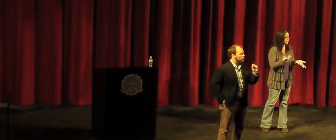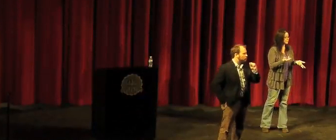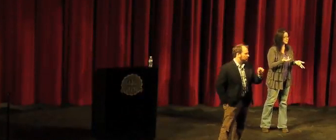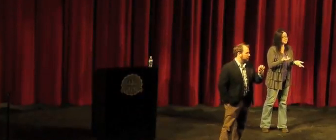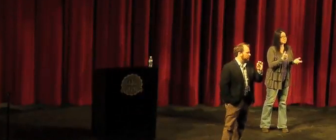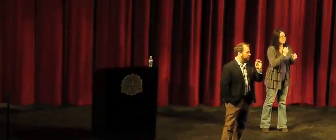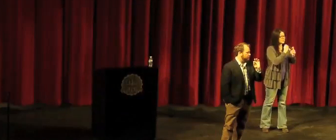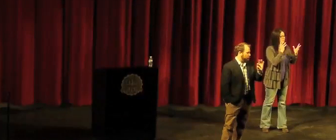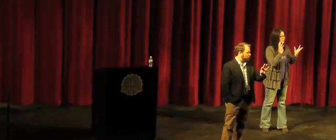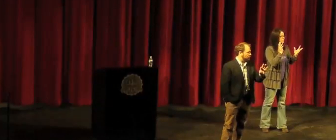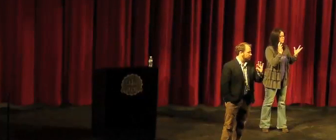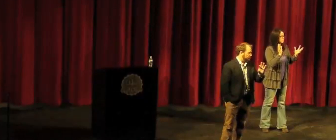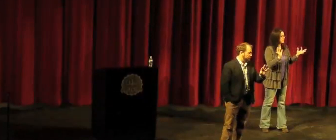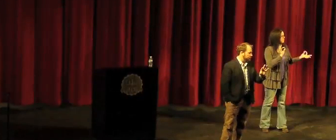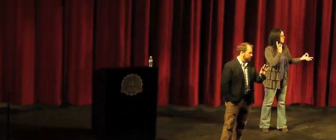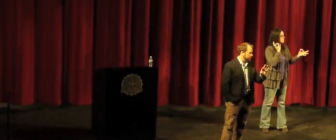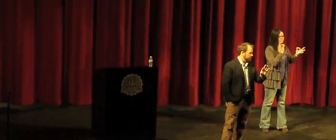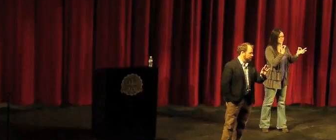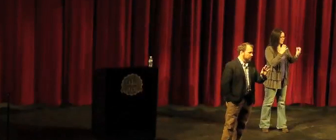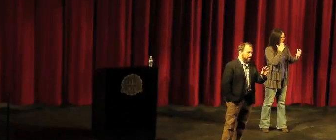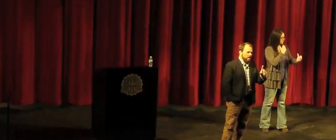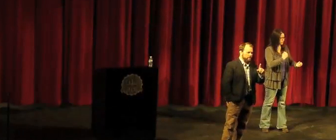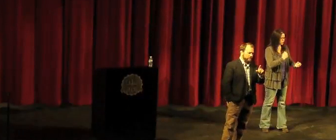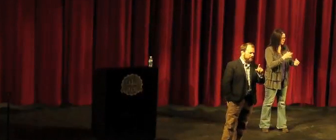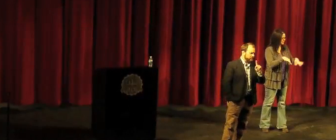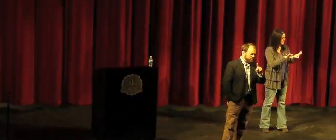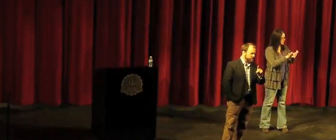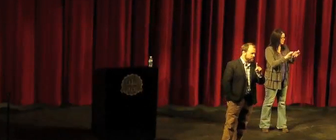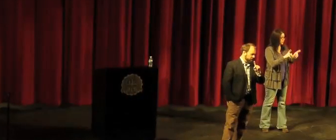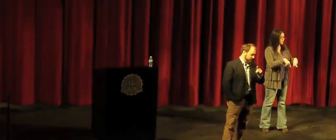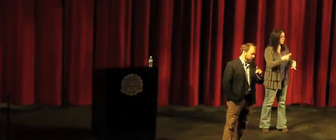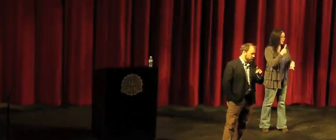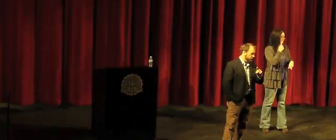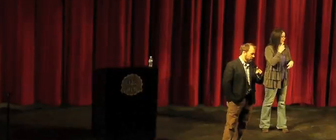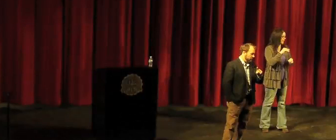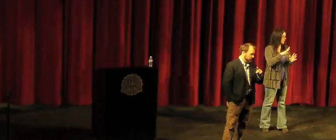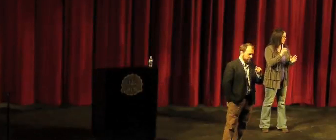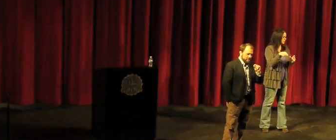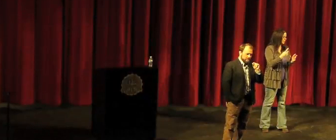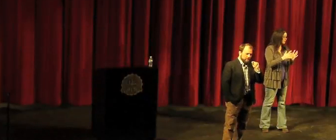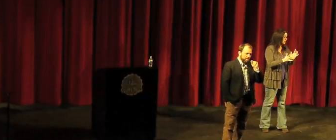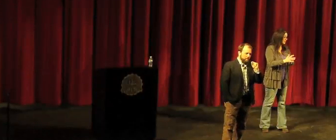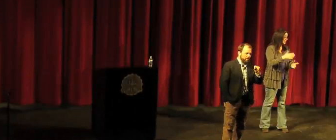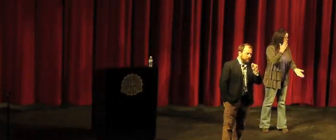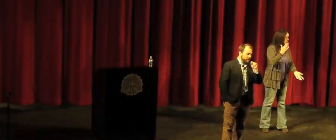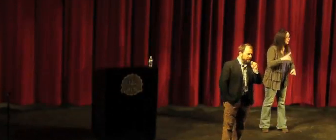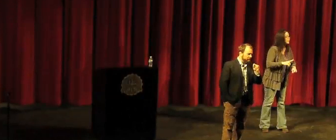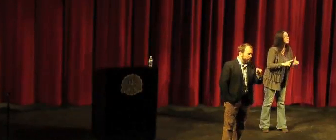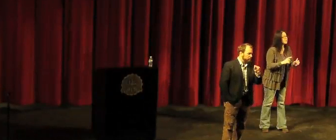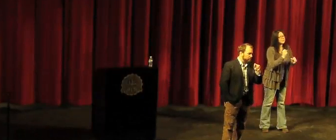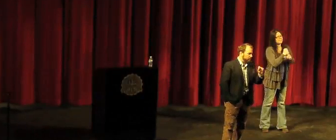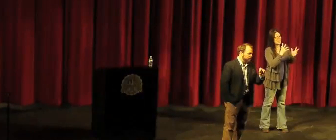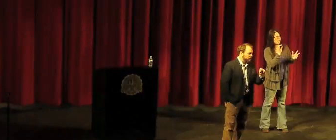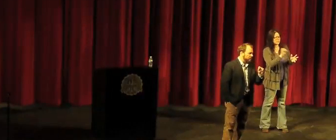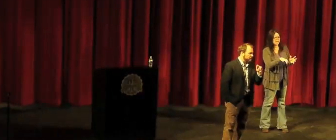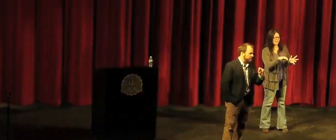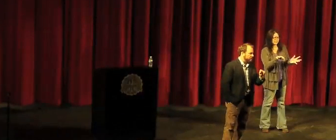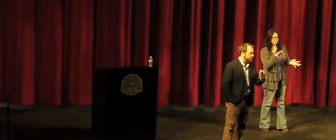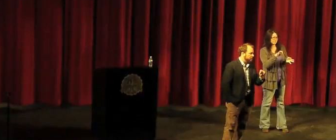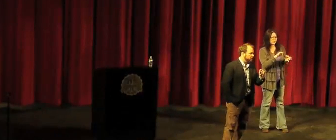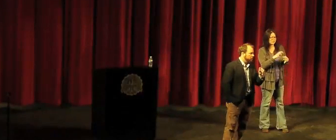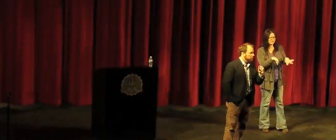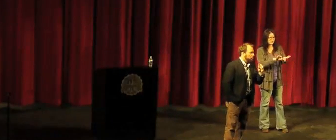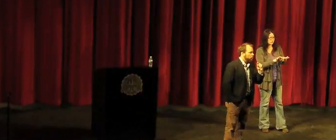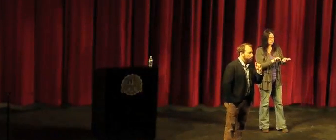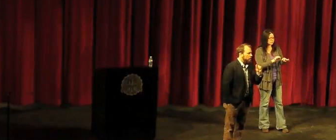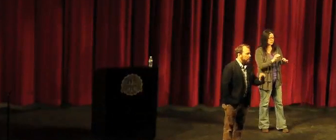imagine a perfectly virtuous person, of which I think Jesus would be the only one, but the perfectly virtuous person is